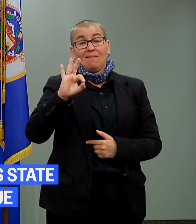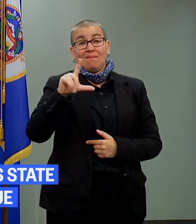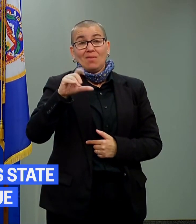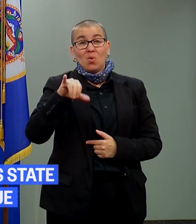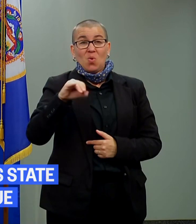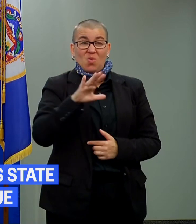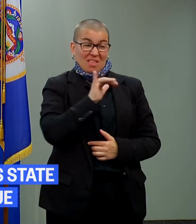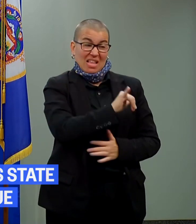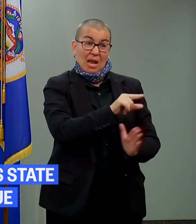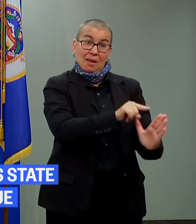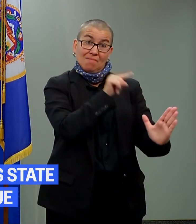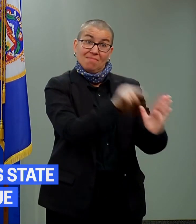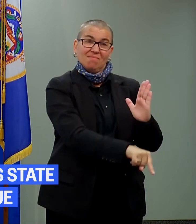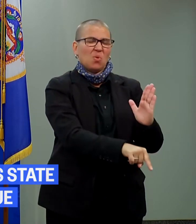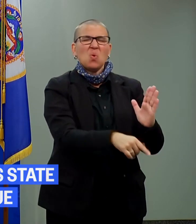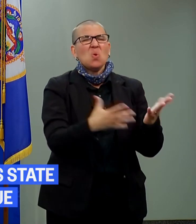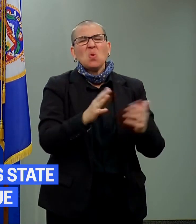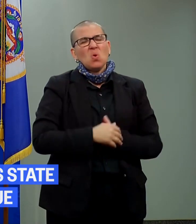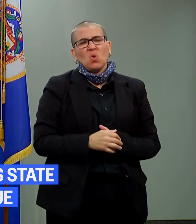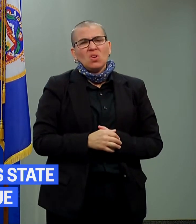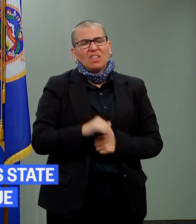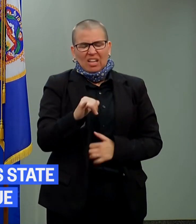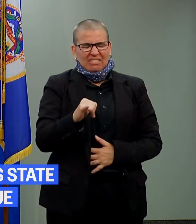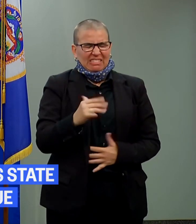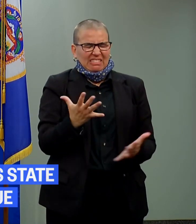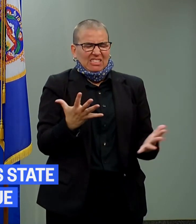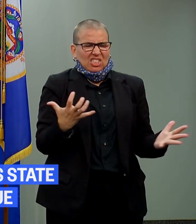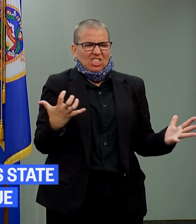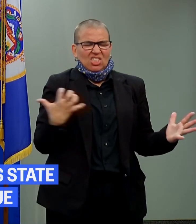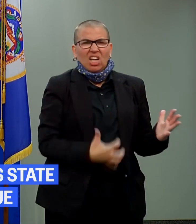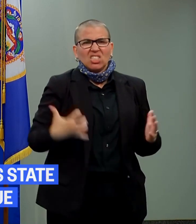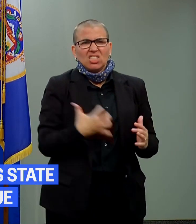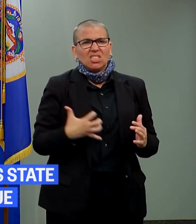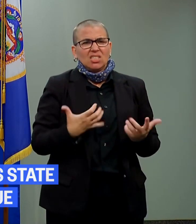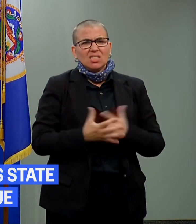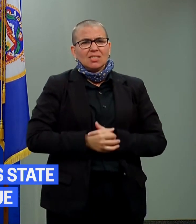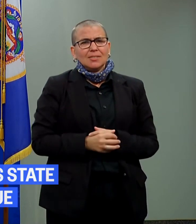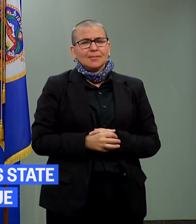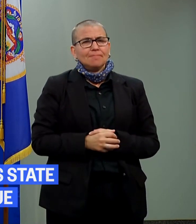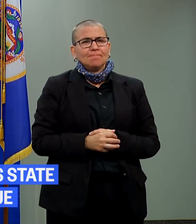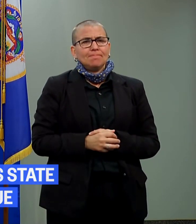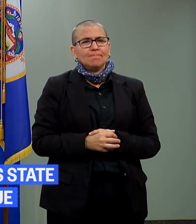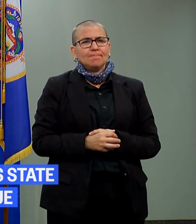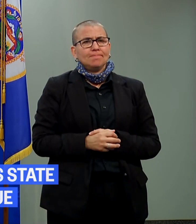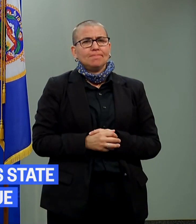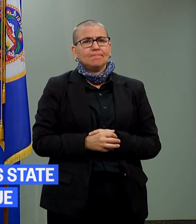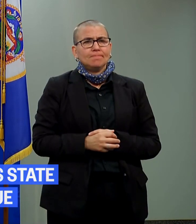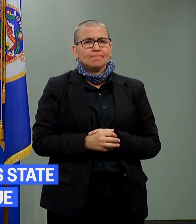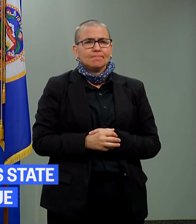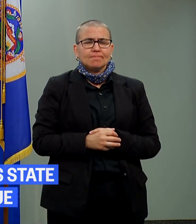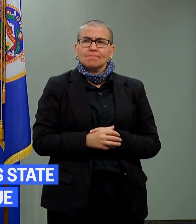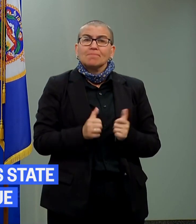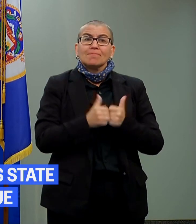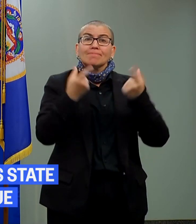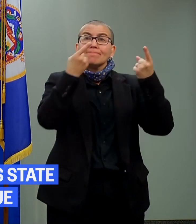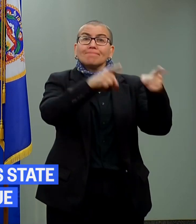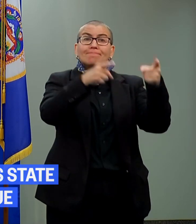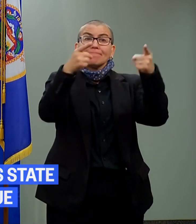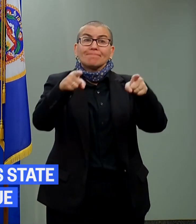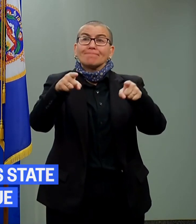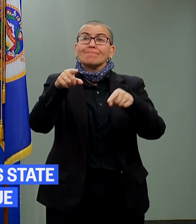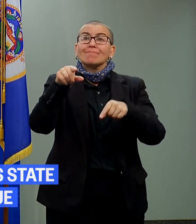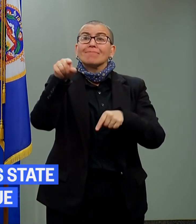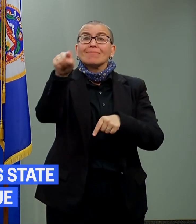In combination with all of the other people, African American people,